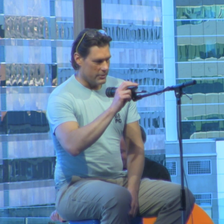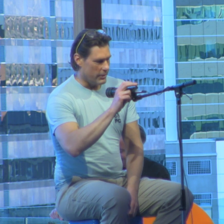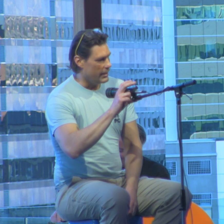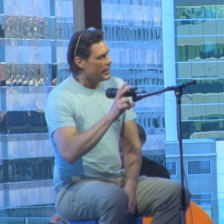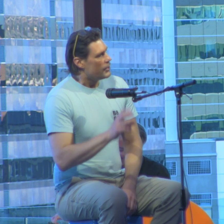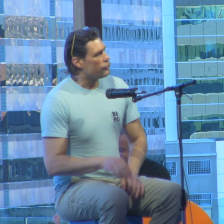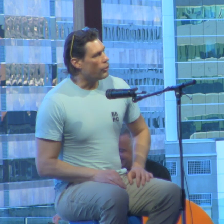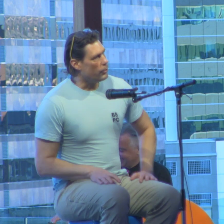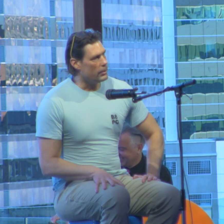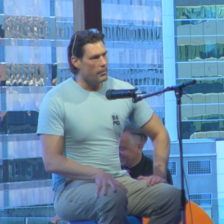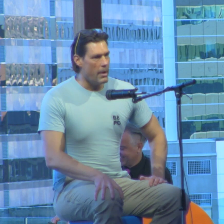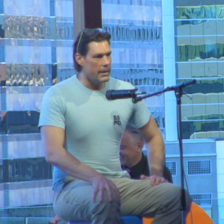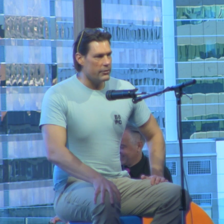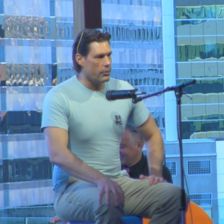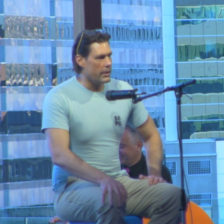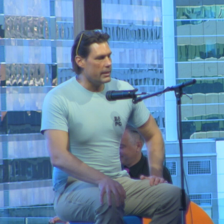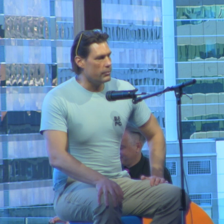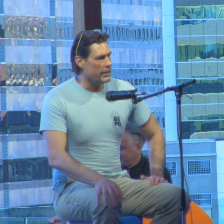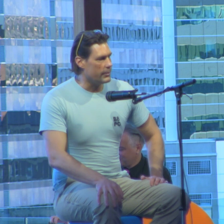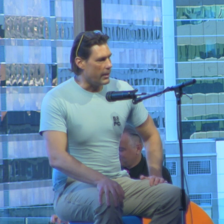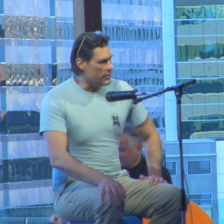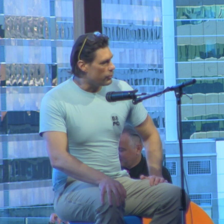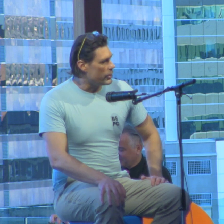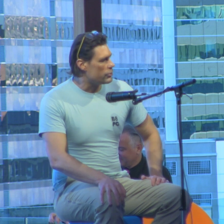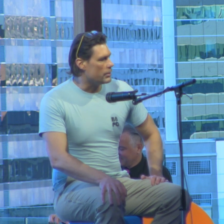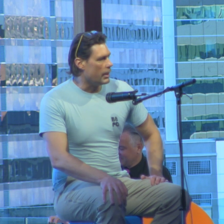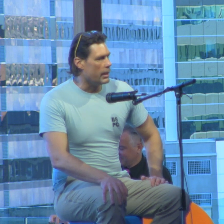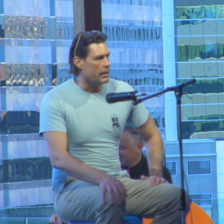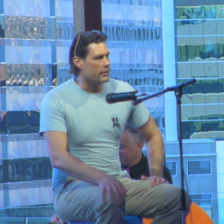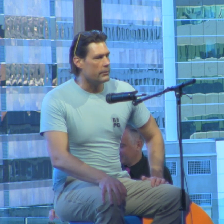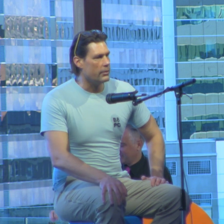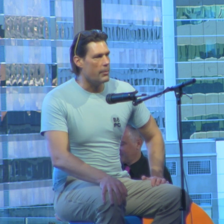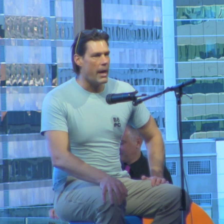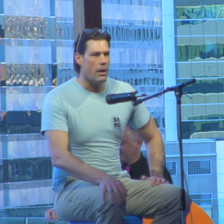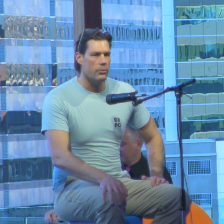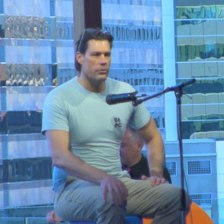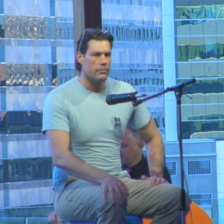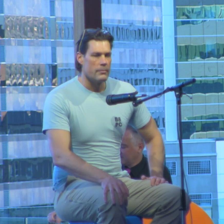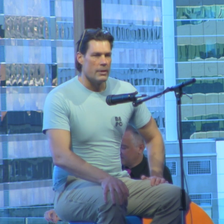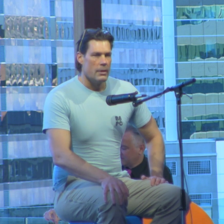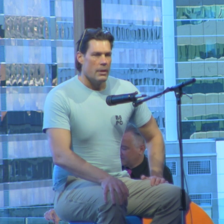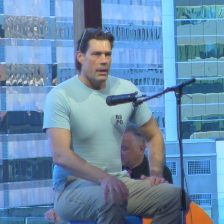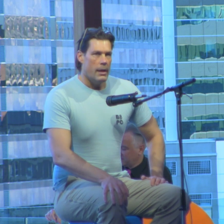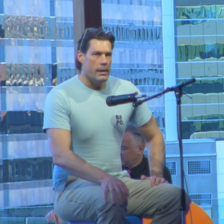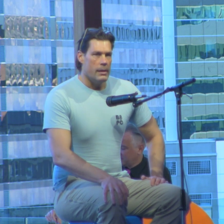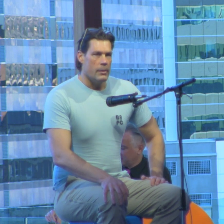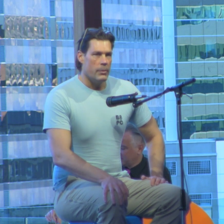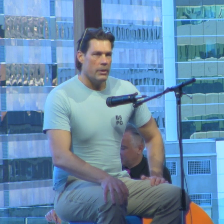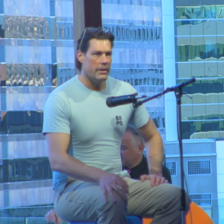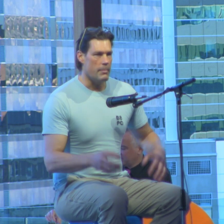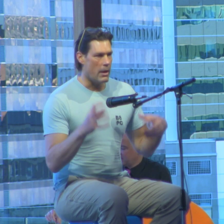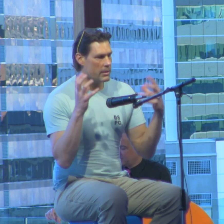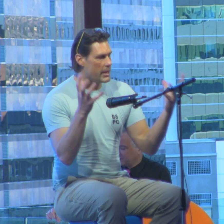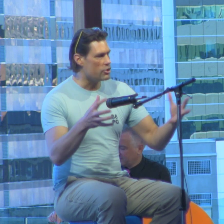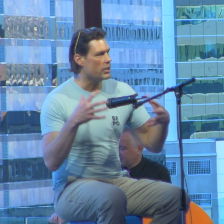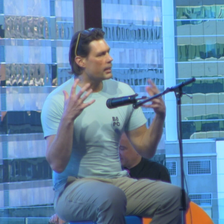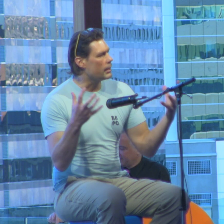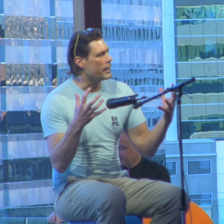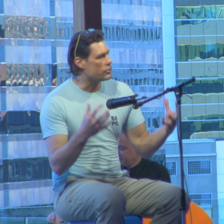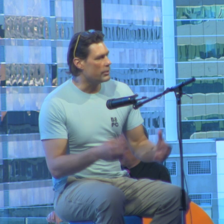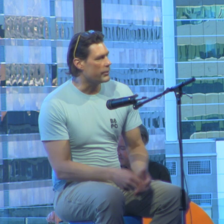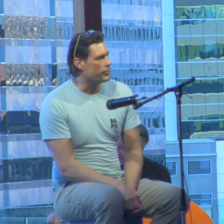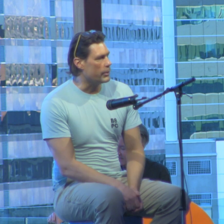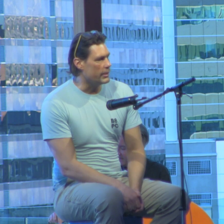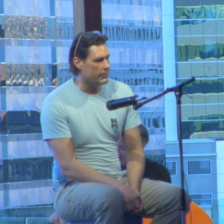Just kidding, Jodi. So my story really is about intuition and about the amalgamation